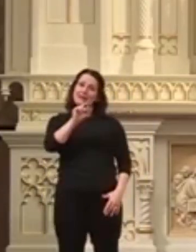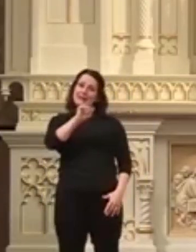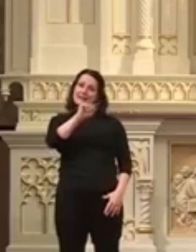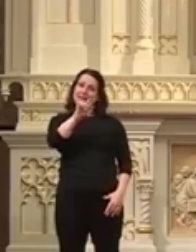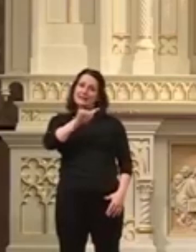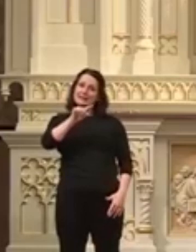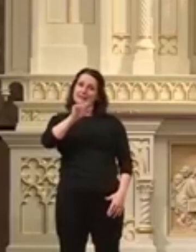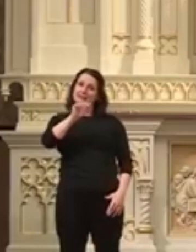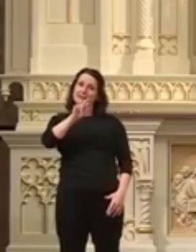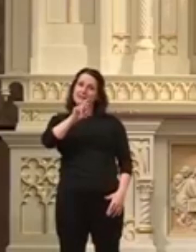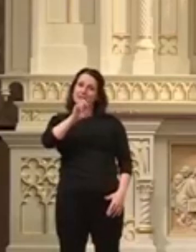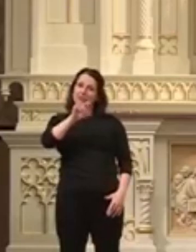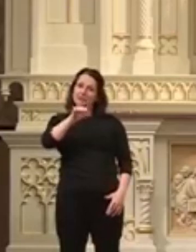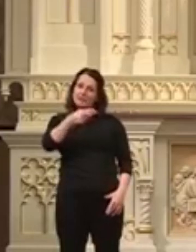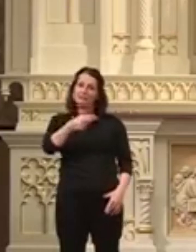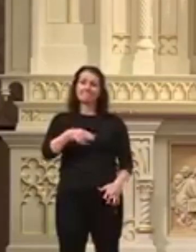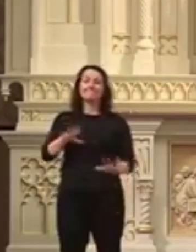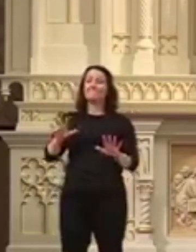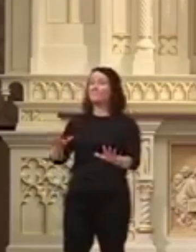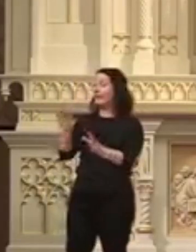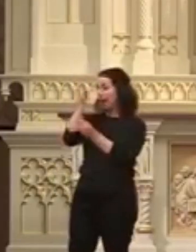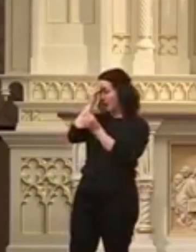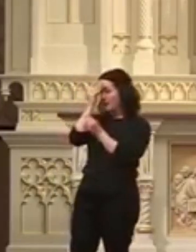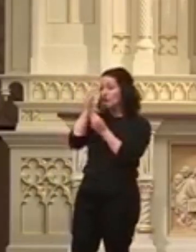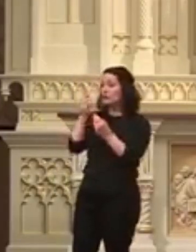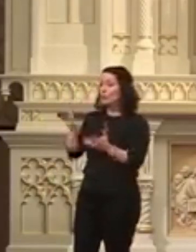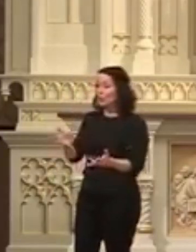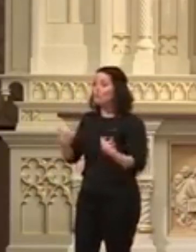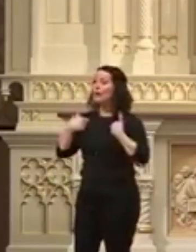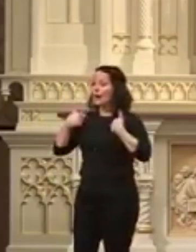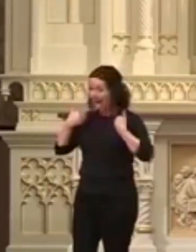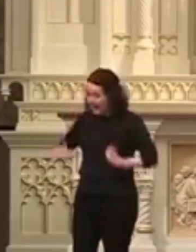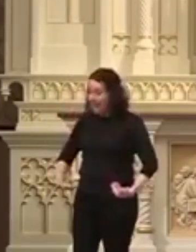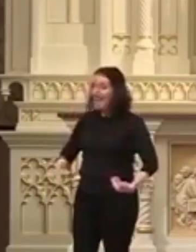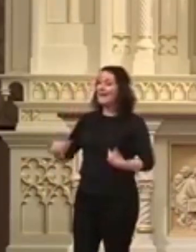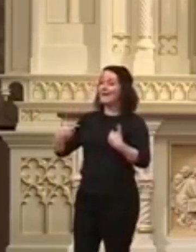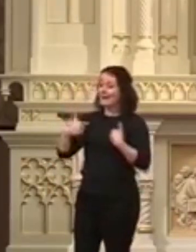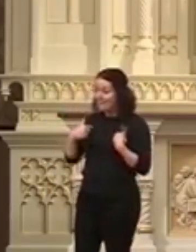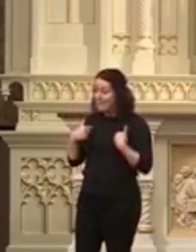Jesus answered, I told you that I am.